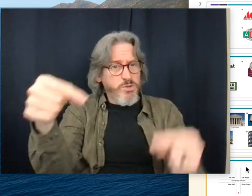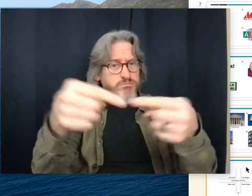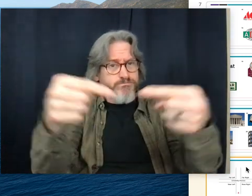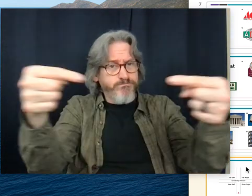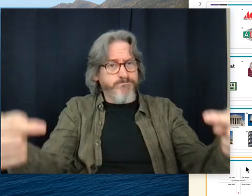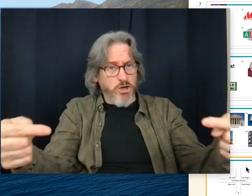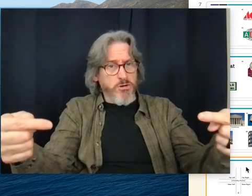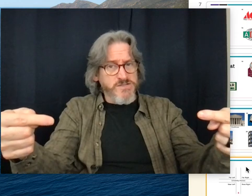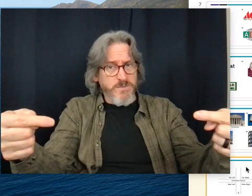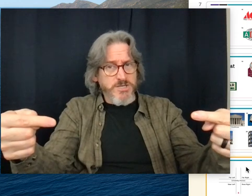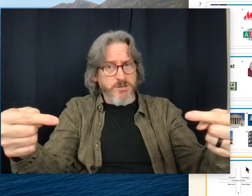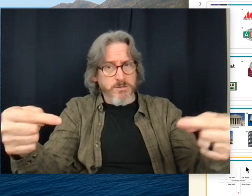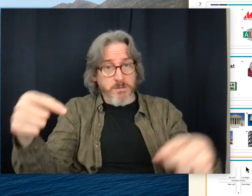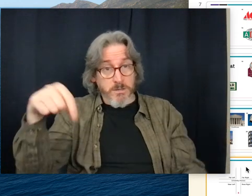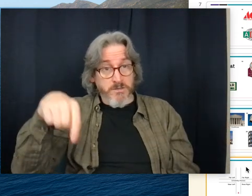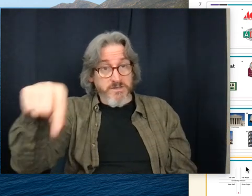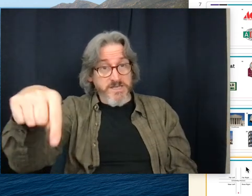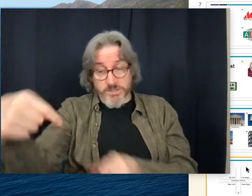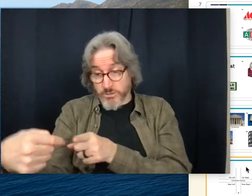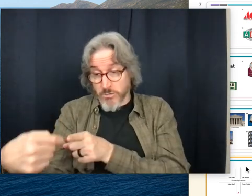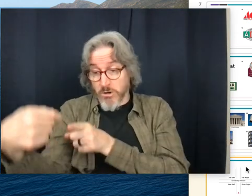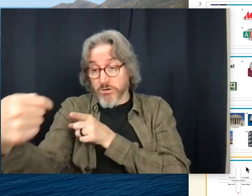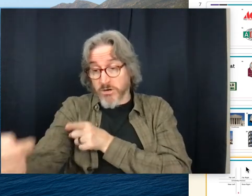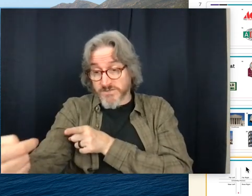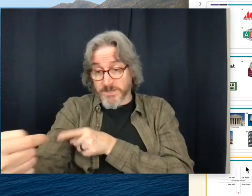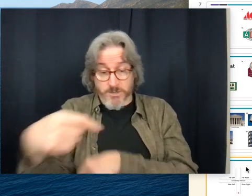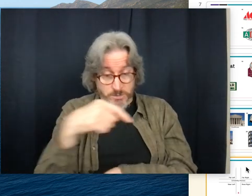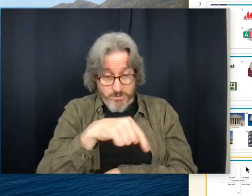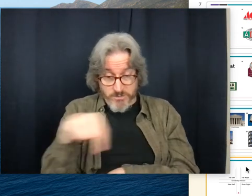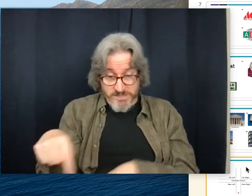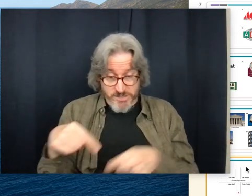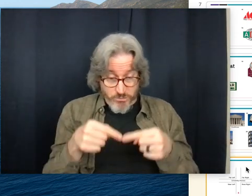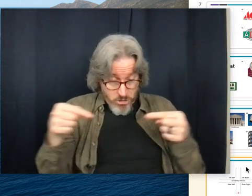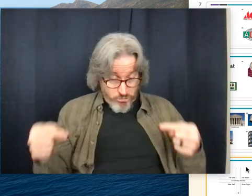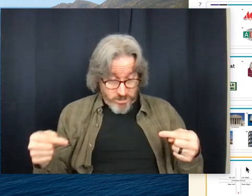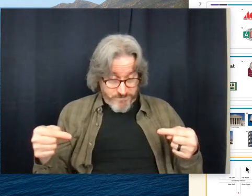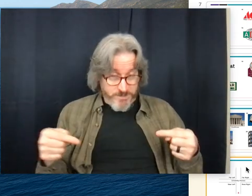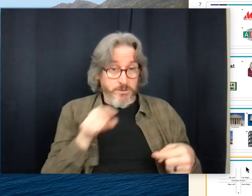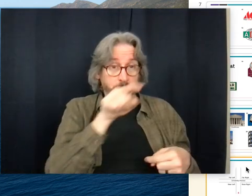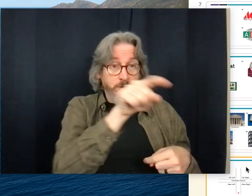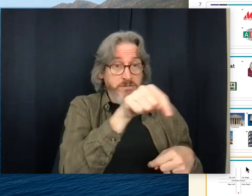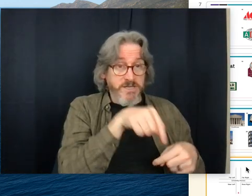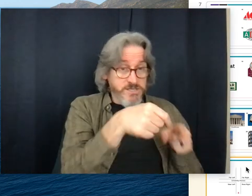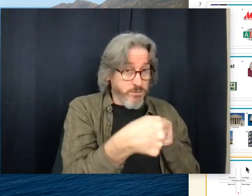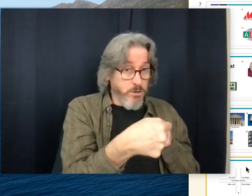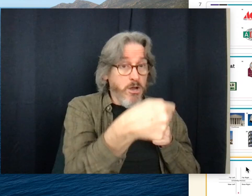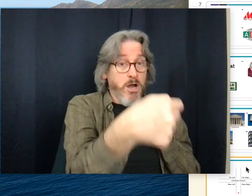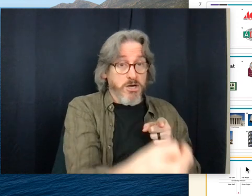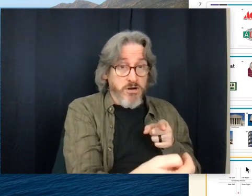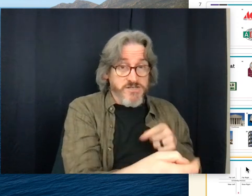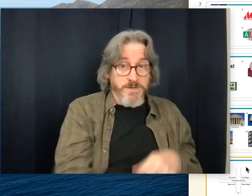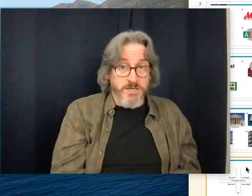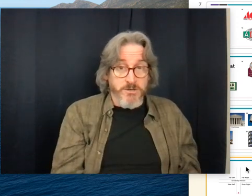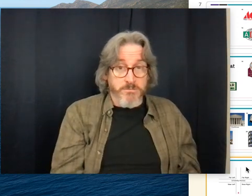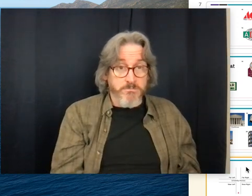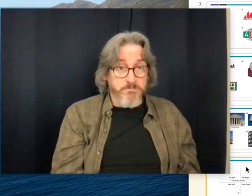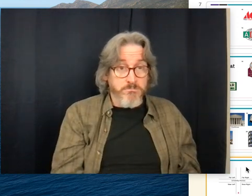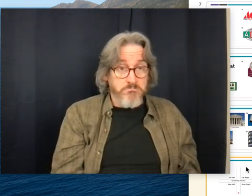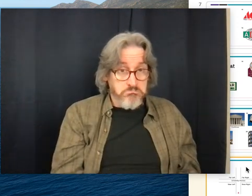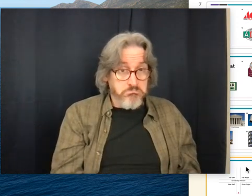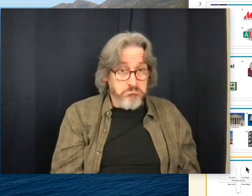Those two across from each other. These two across from each other. These two across from each other. These two across from each